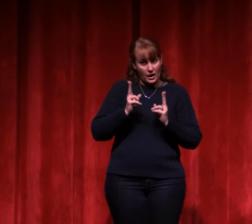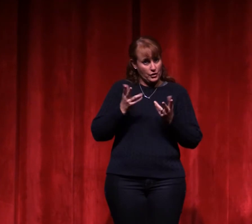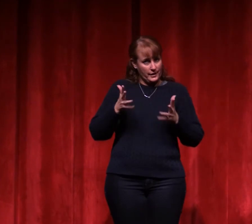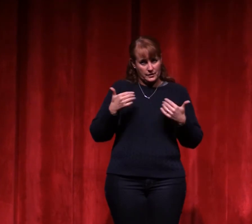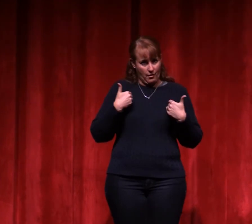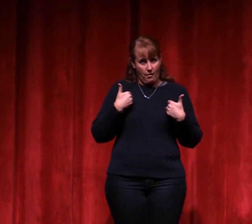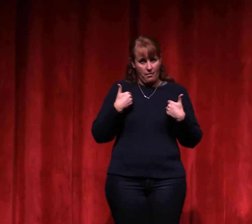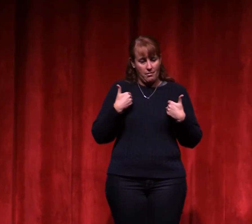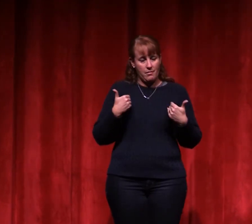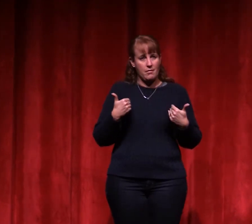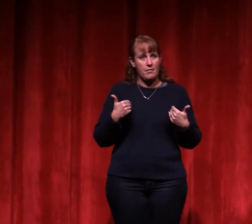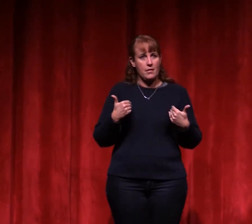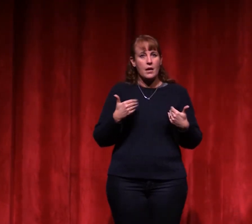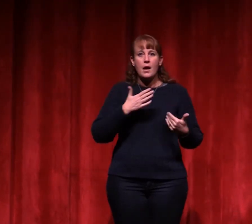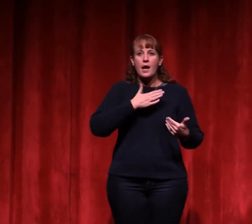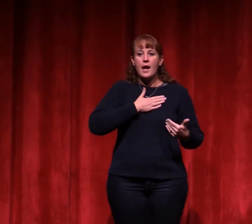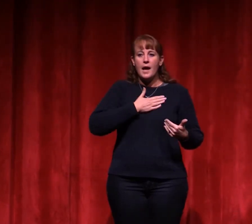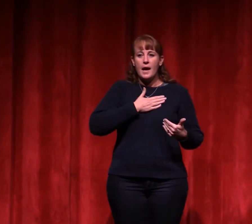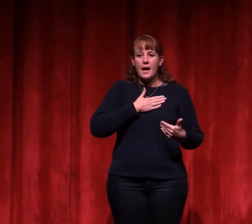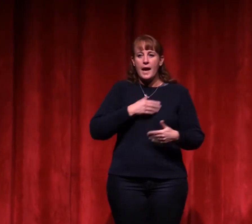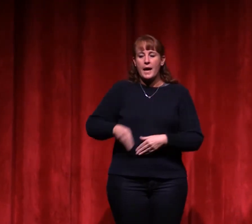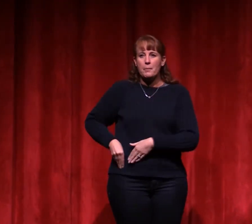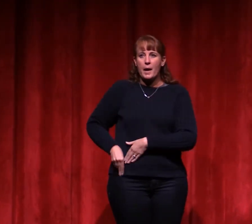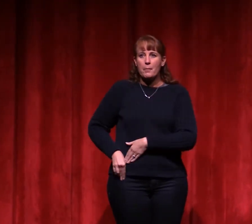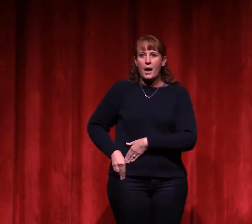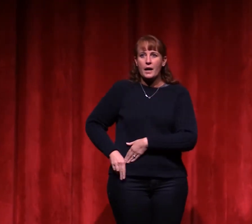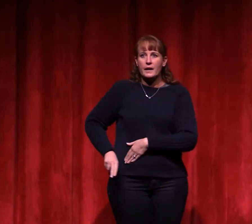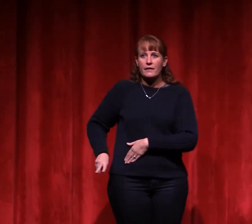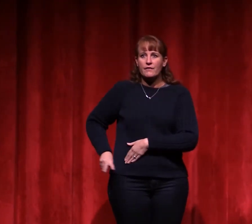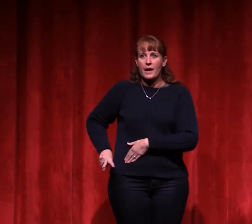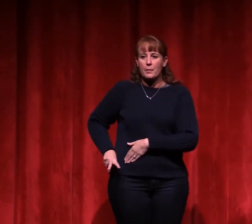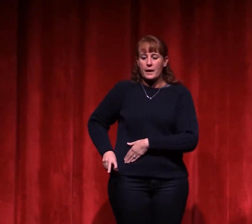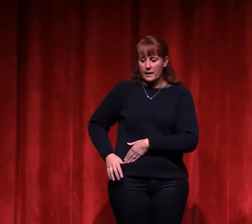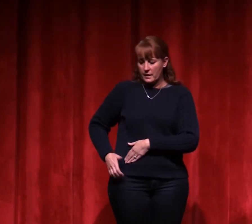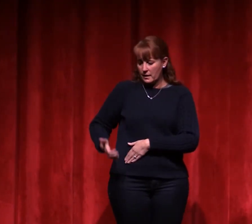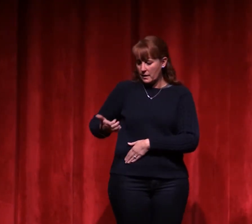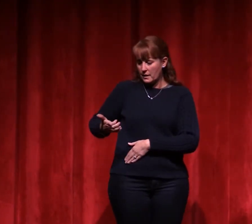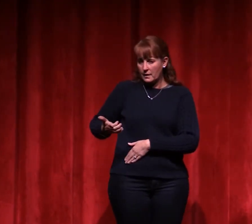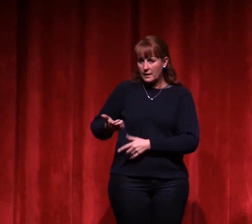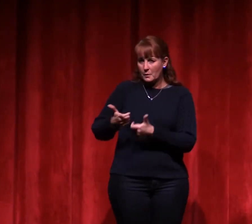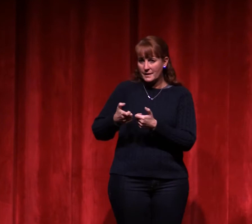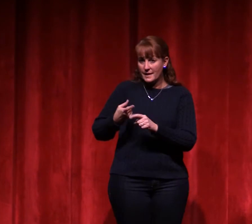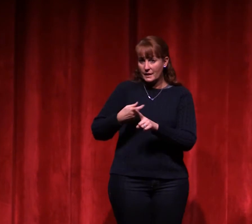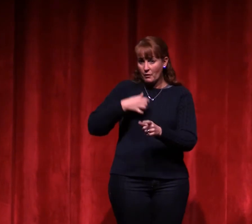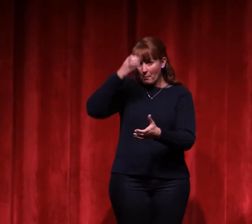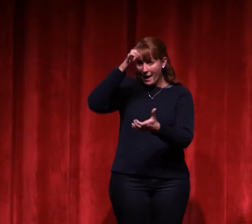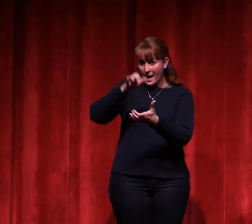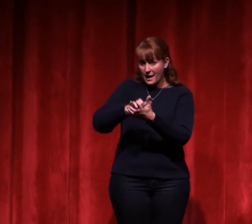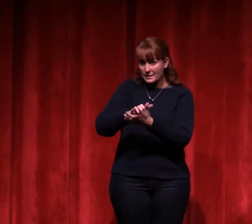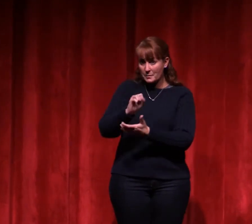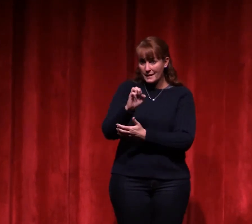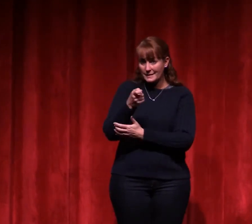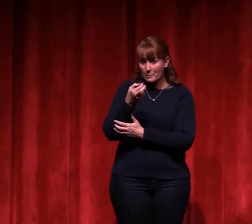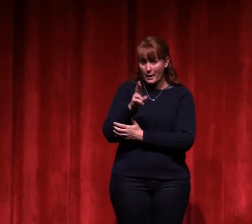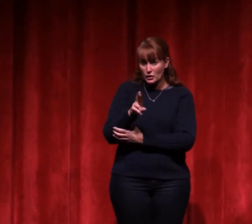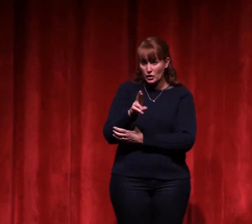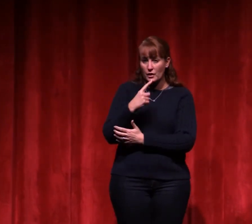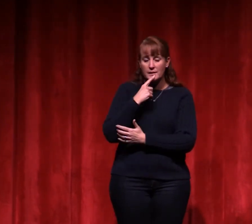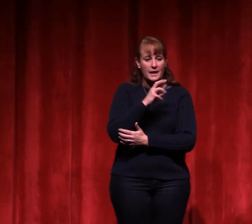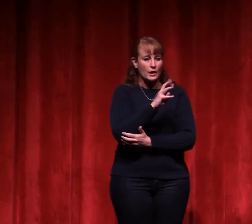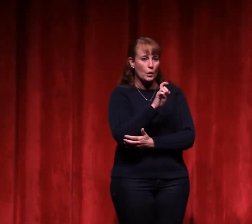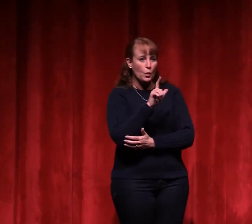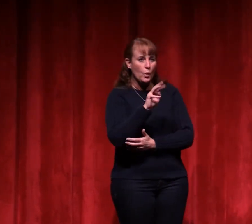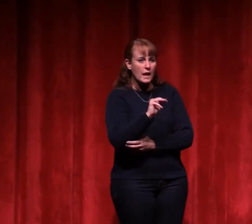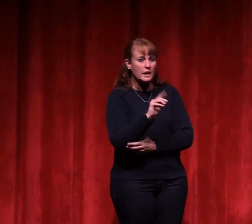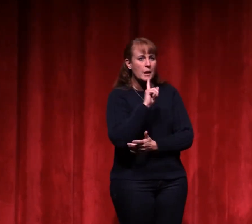hours left, and my pocket vibrated. It was a text from my husband, Spencer. William